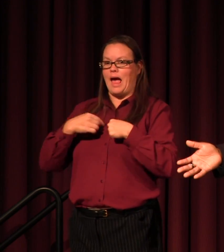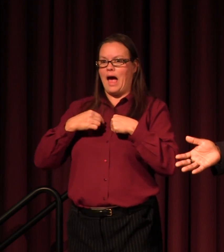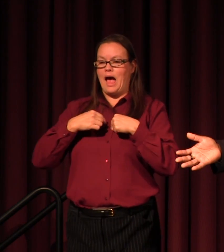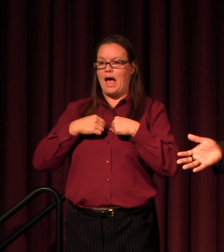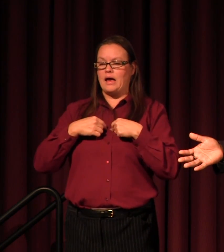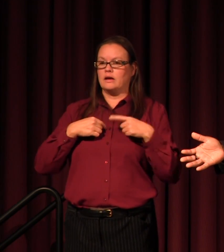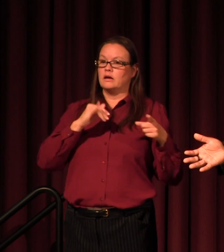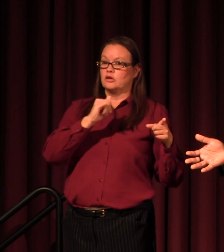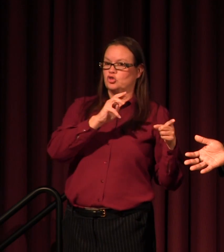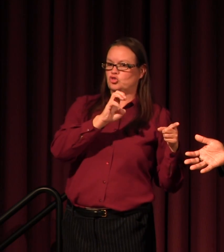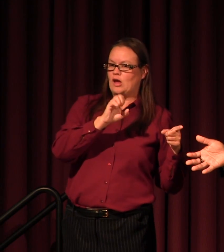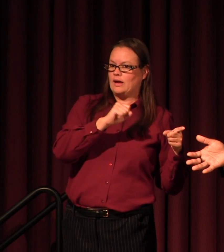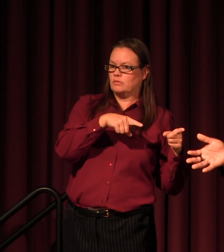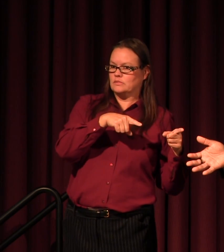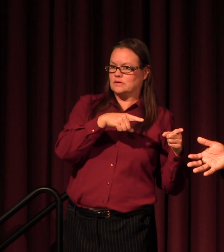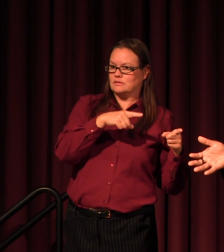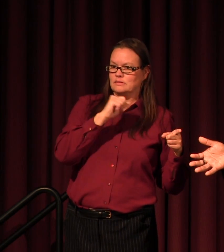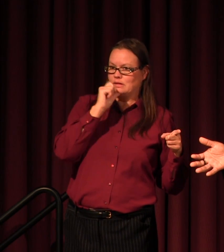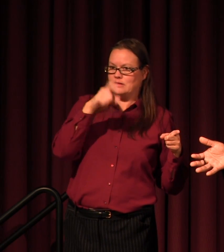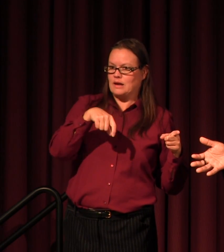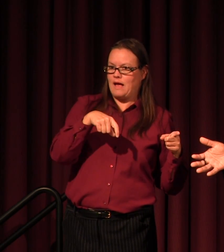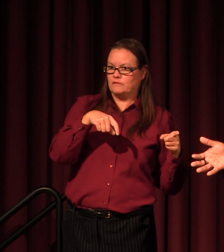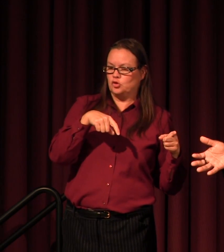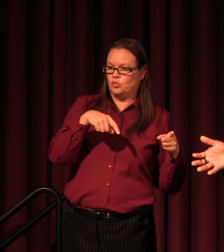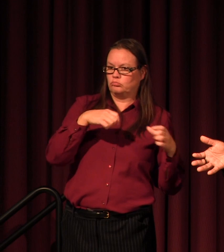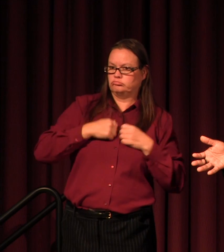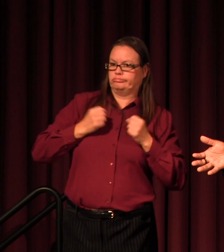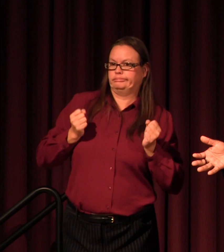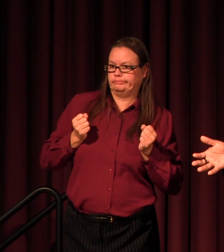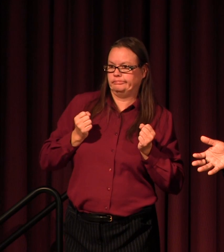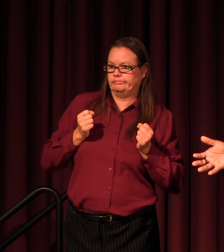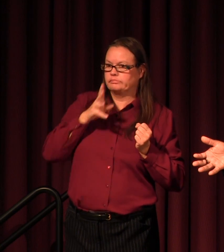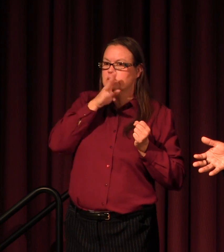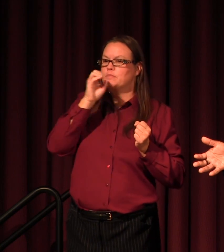Then James doesn't have to speak up. It's a different issue.